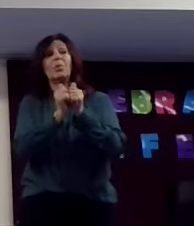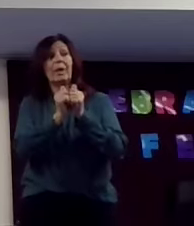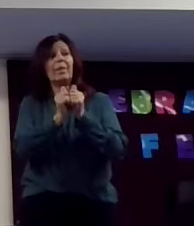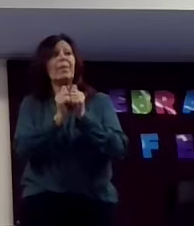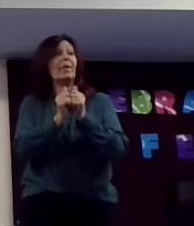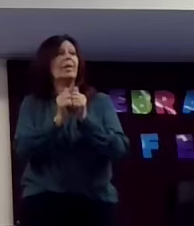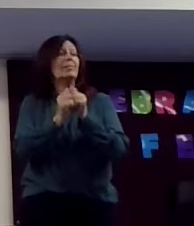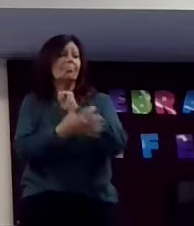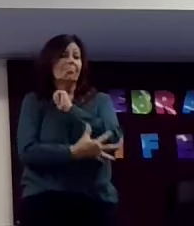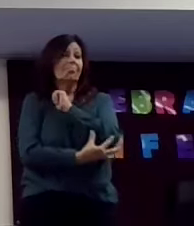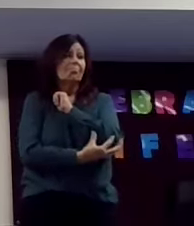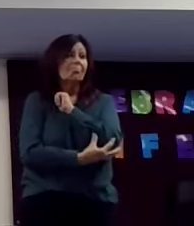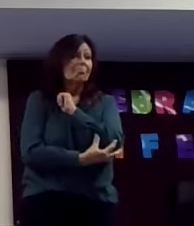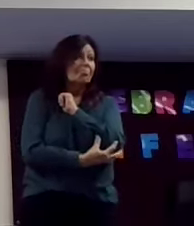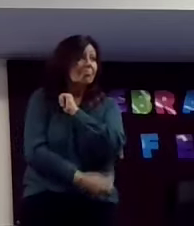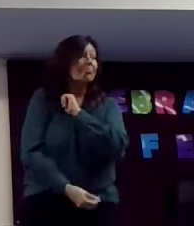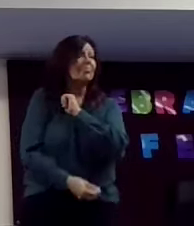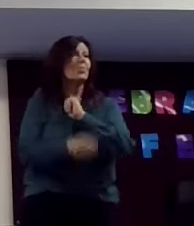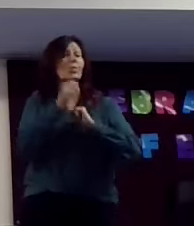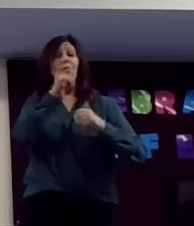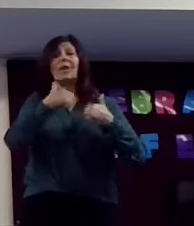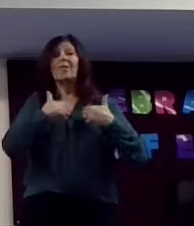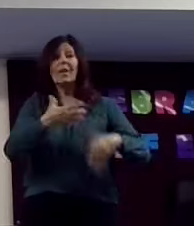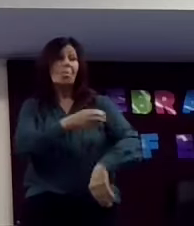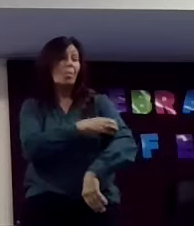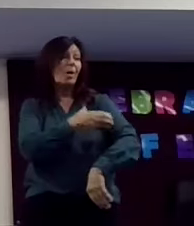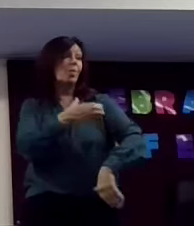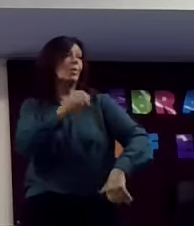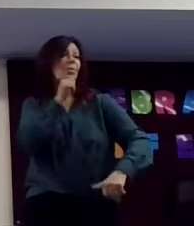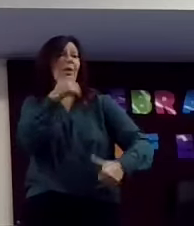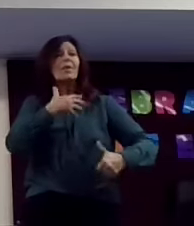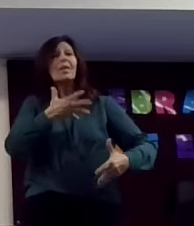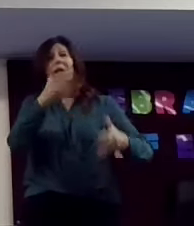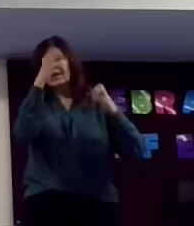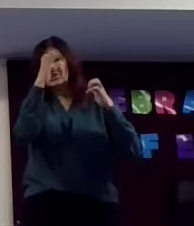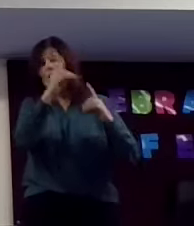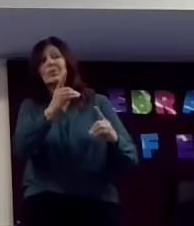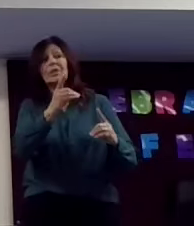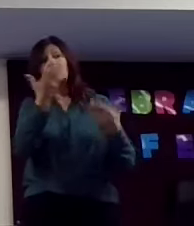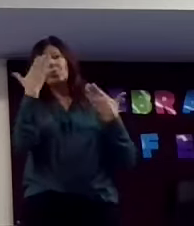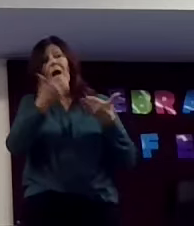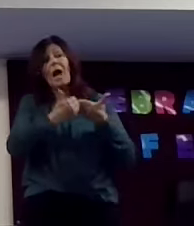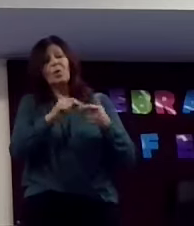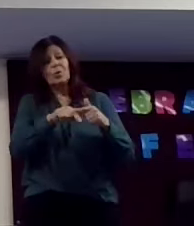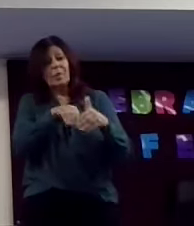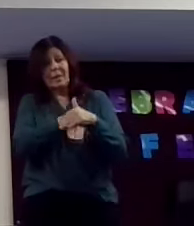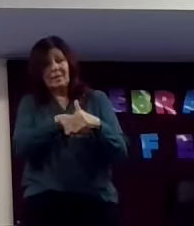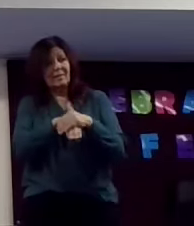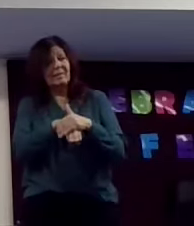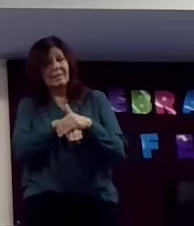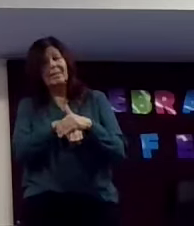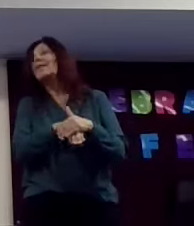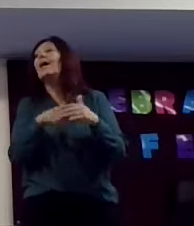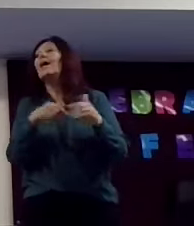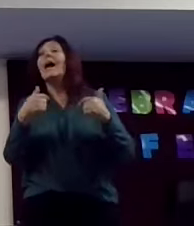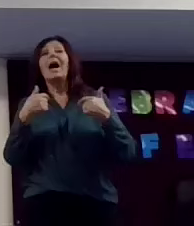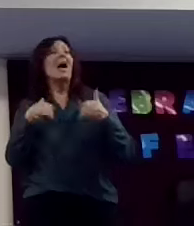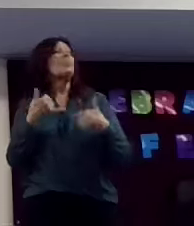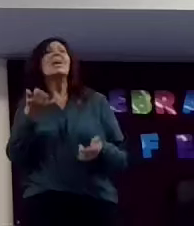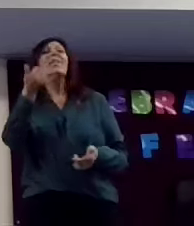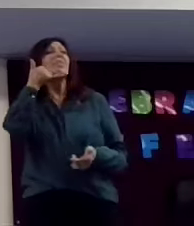in low-income positions who don't have a lot of power, who don't have a lot of education, and who don't know how to access all of these things. I'd be on